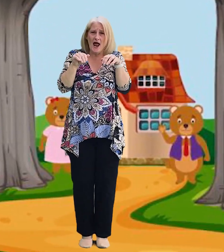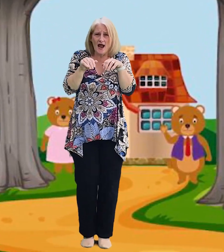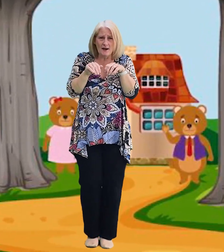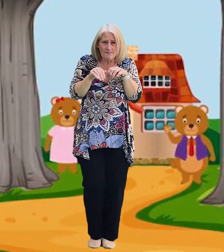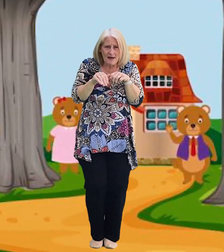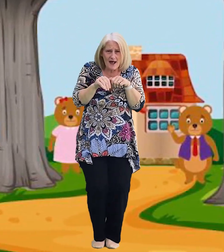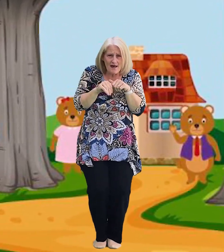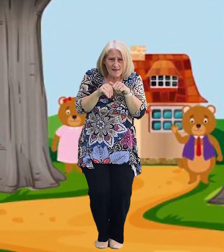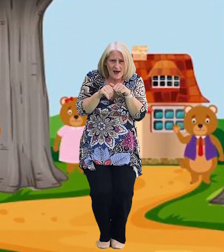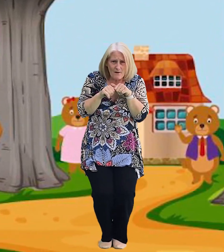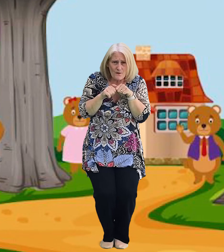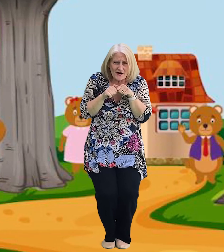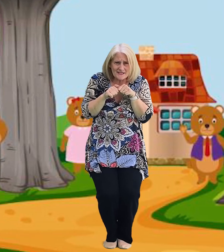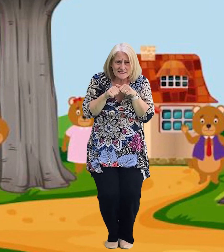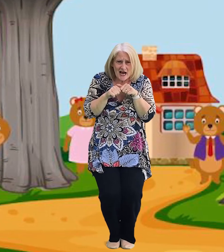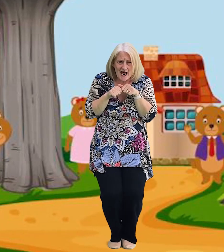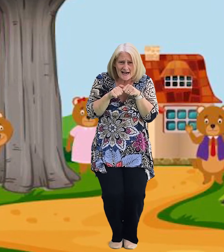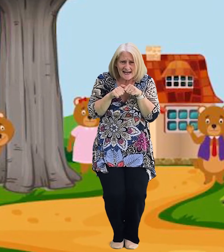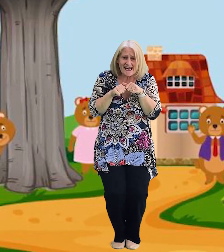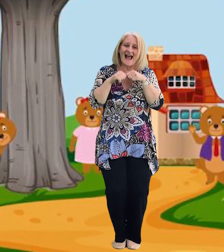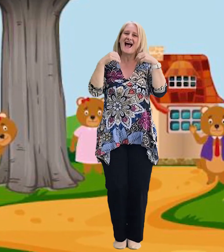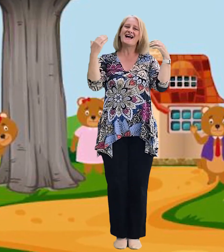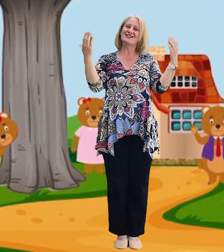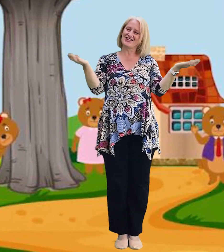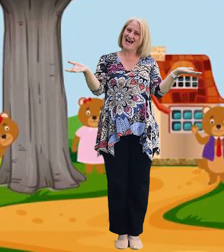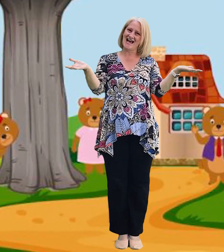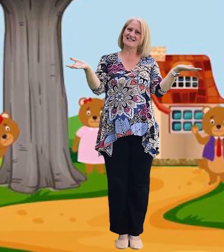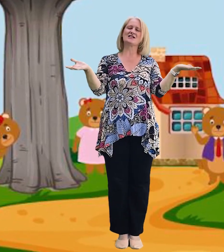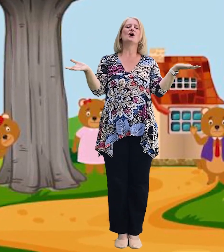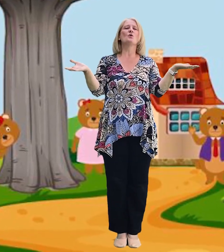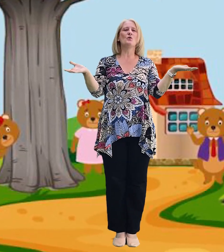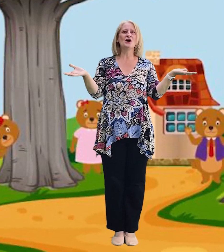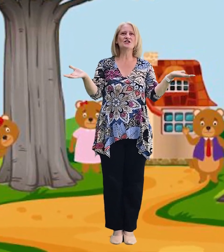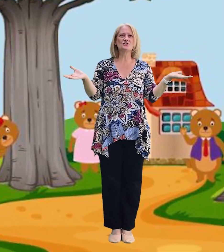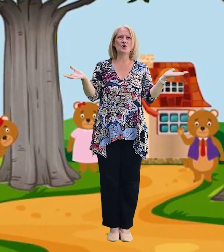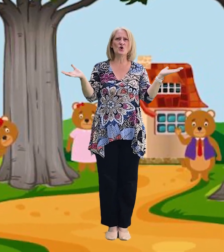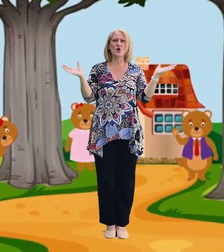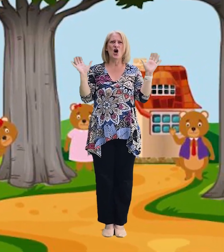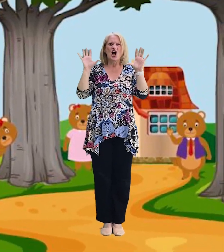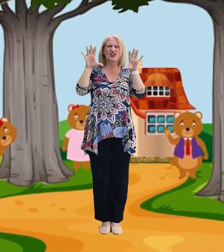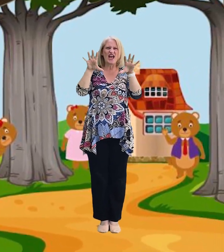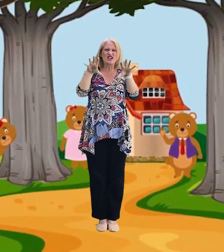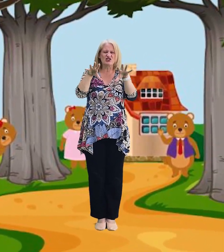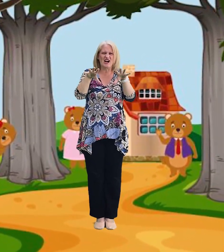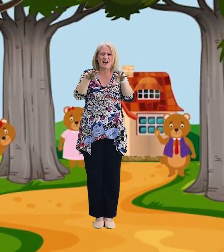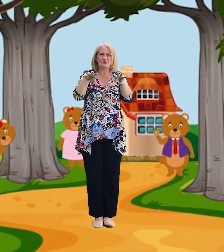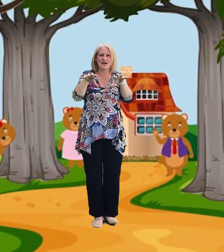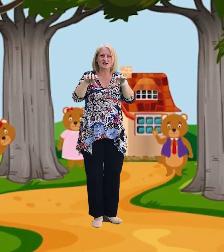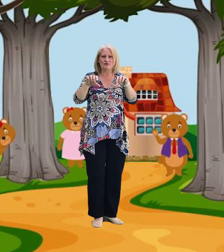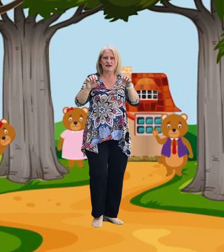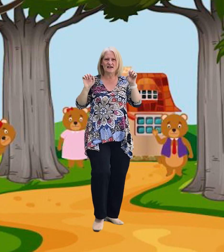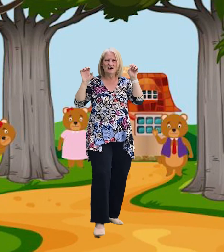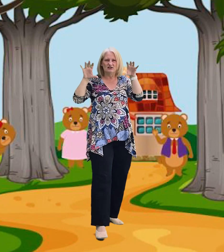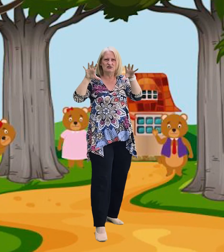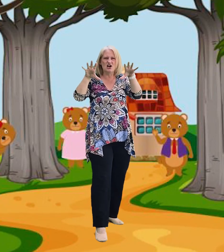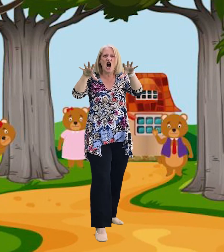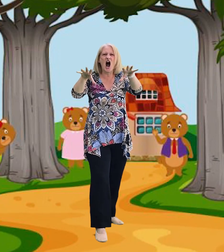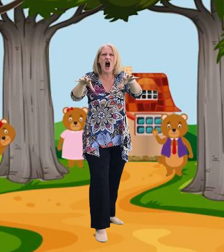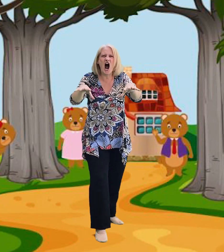And a bear that was tiny. And that was all. They growled out. ready? Roar.